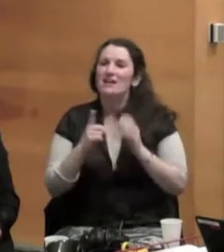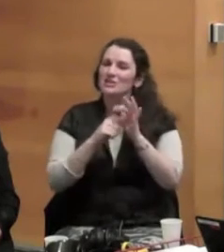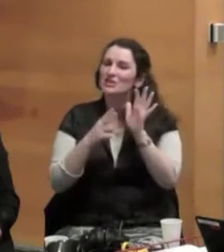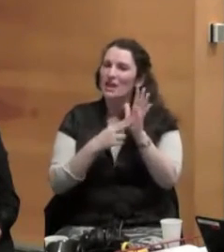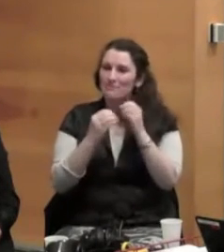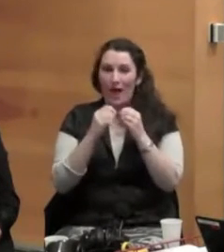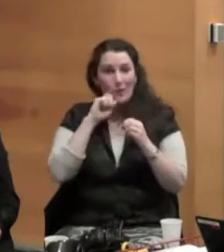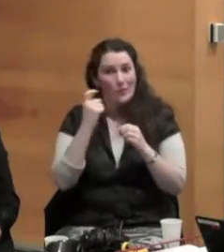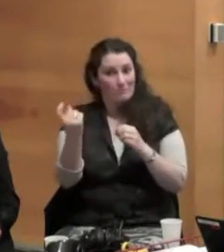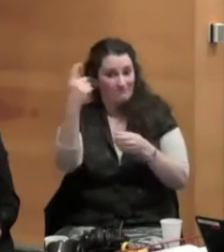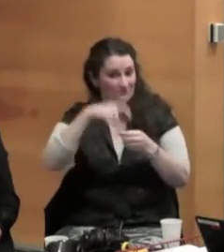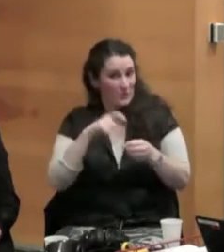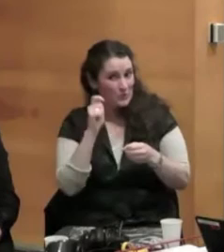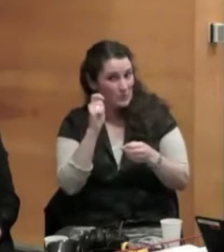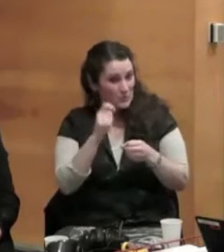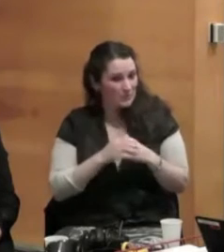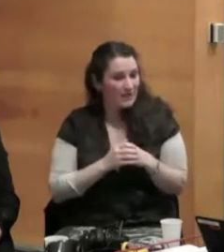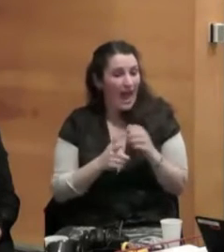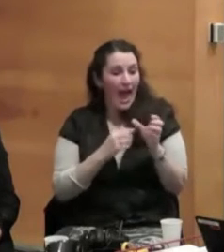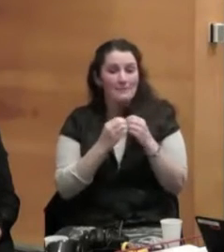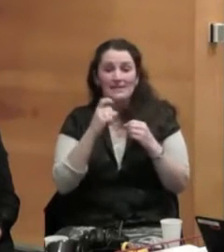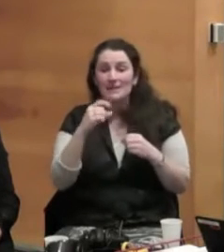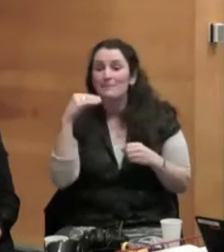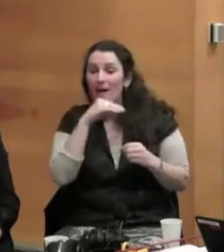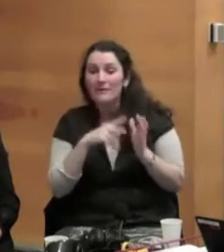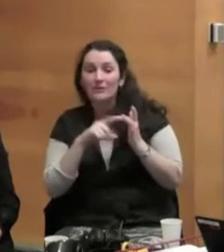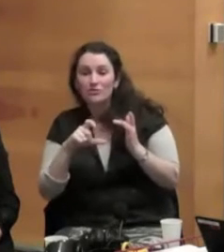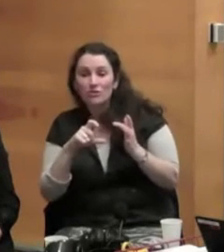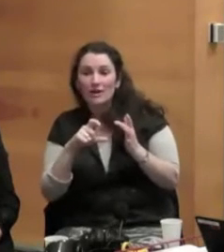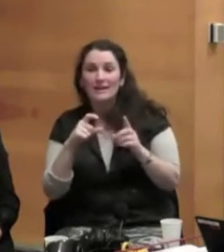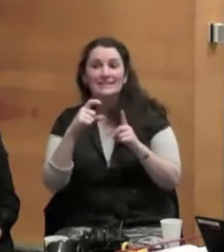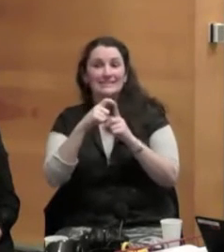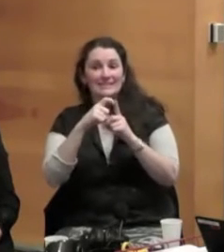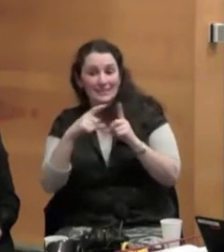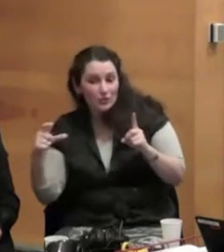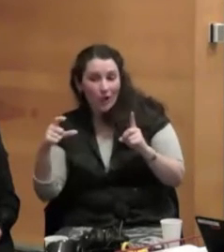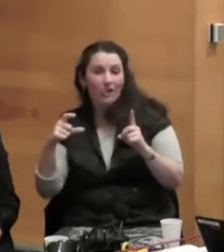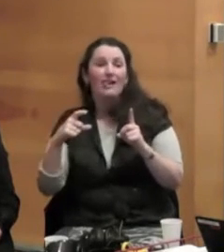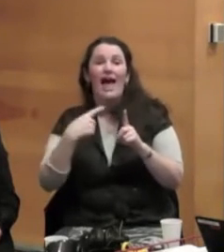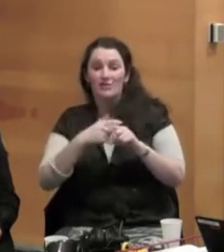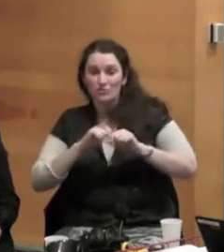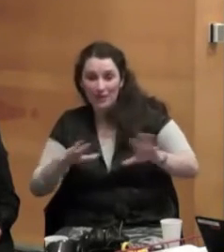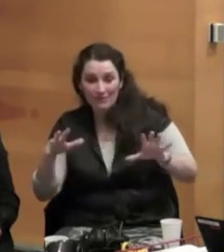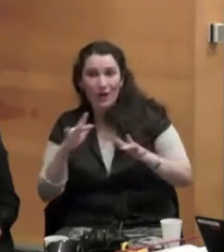on 774 ABC Melbourne, ABC Victoria, and digital radio and streaming on the internet